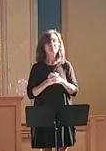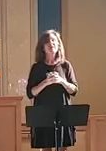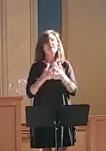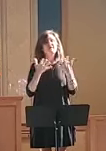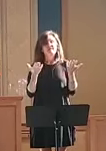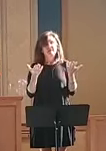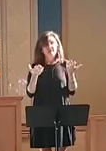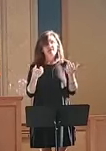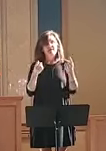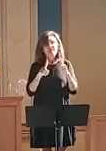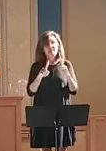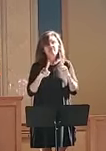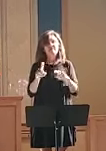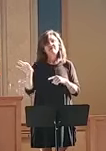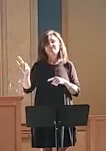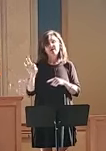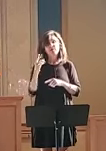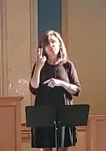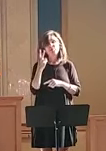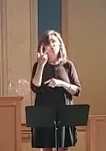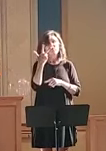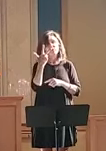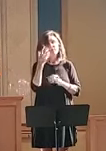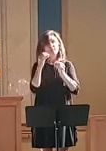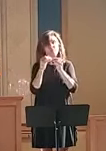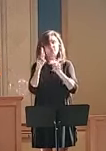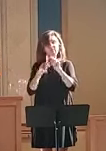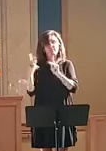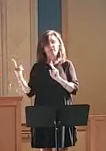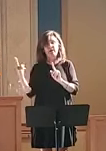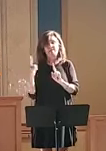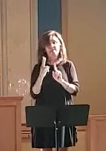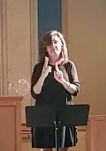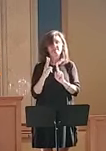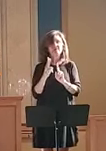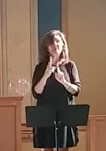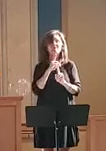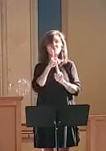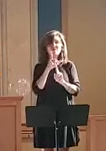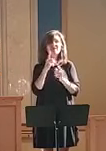then you go to two or three witnesses, because it is a matter of the public.